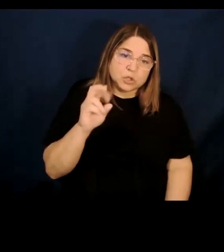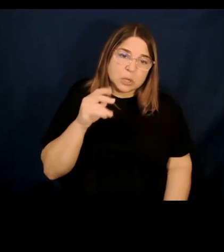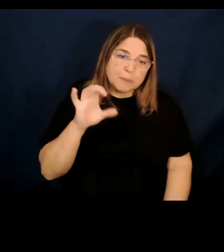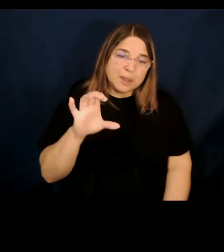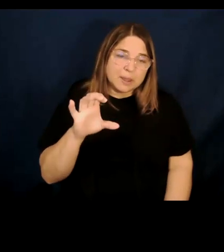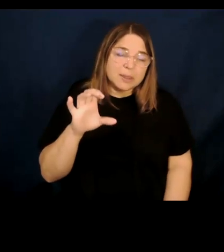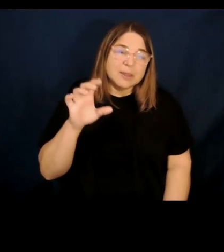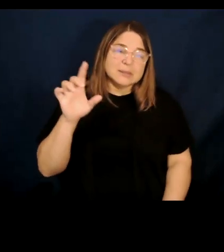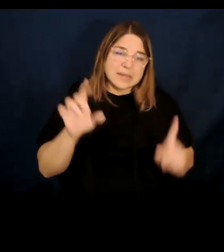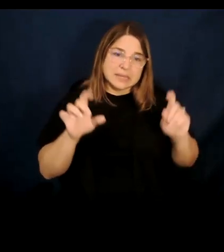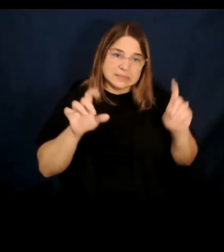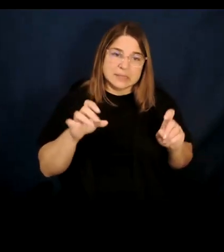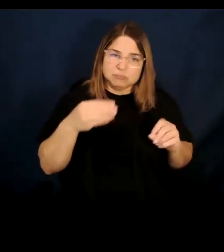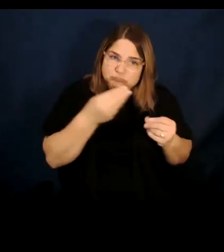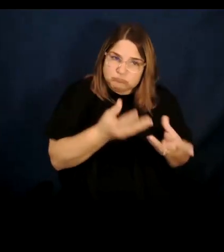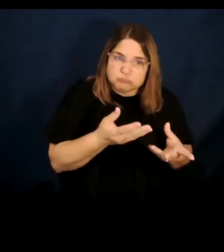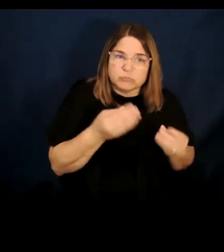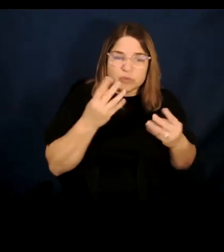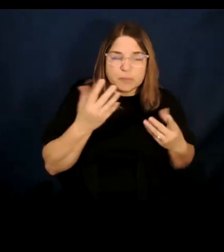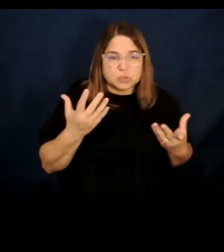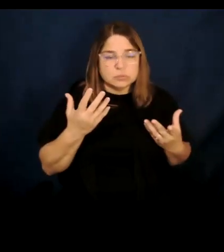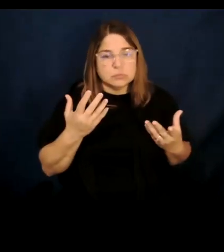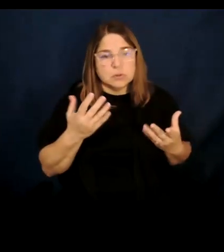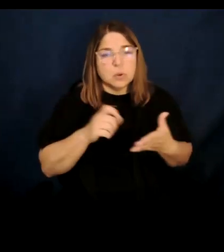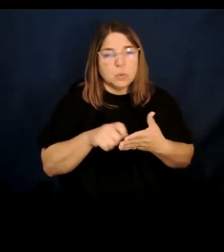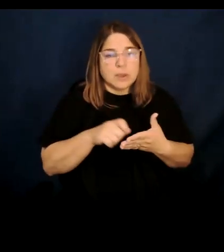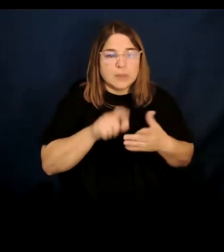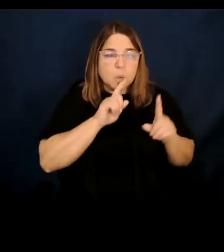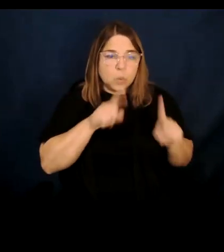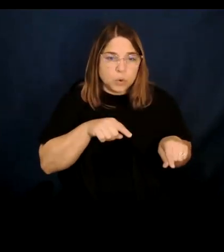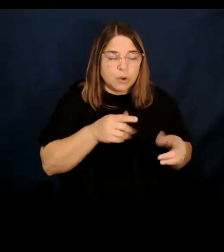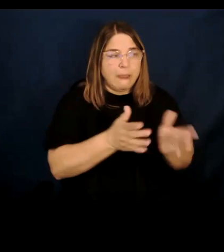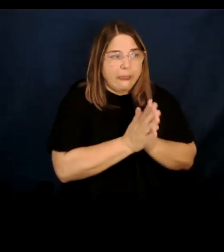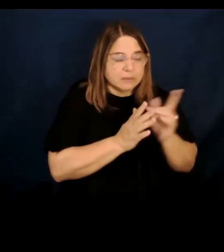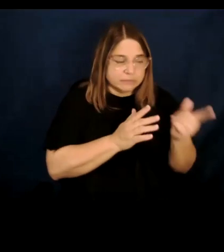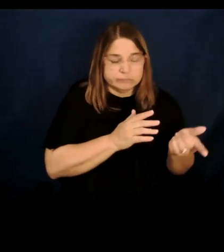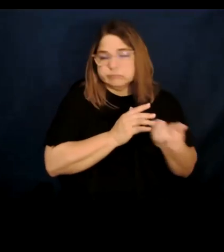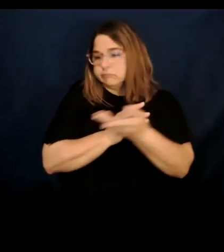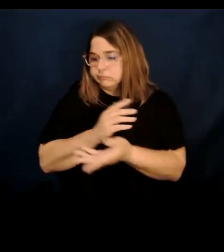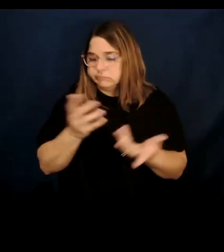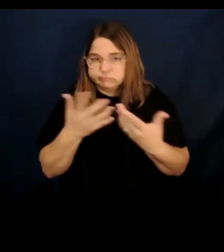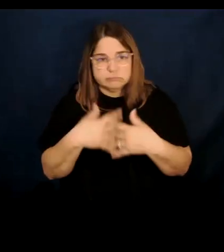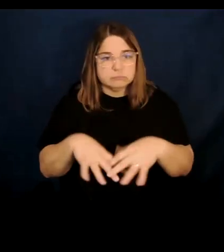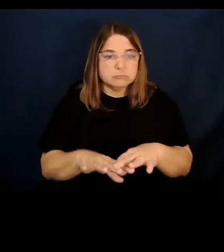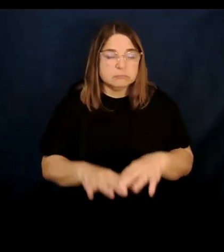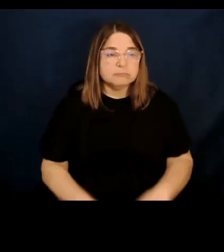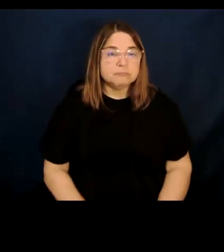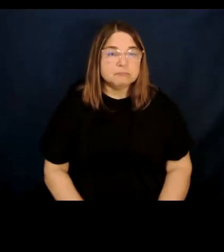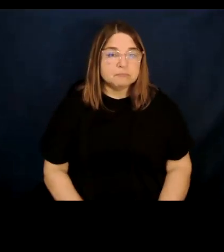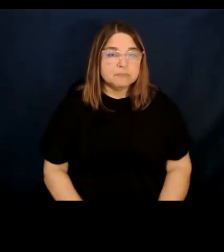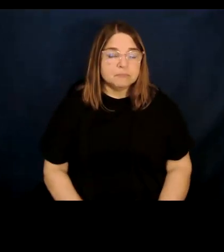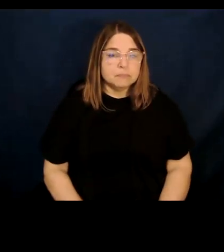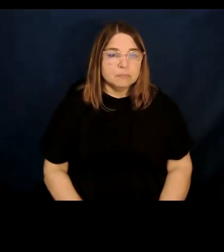information we've provided you here today. Ask them to write the order for the test and work with your insurance to get the test covered. Once this has taken